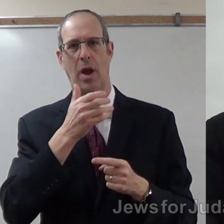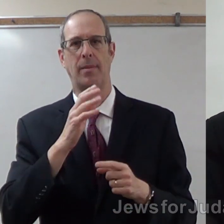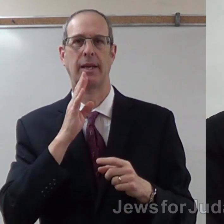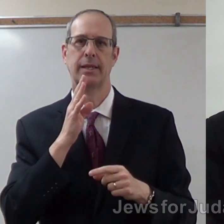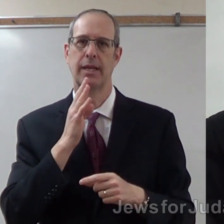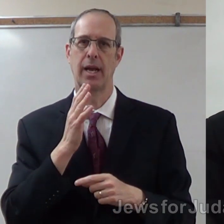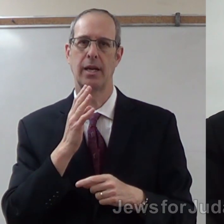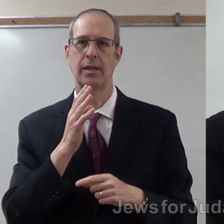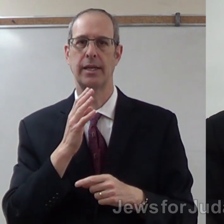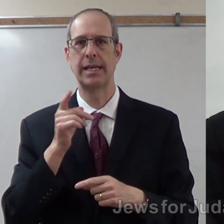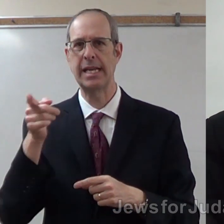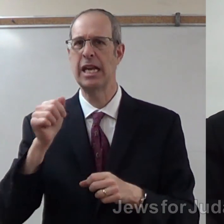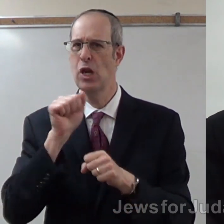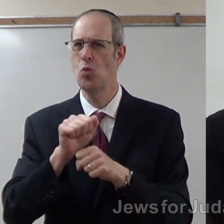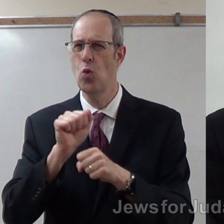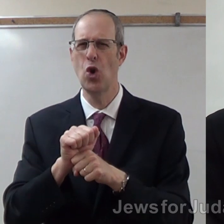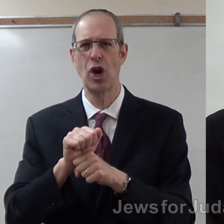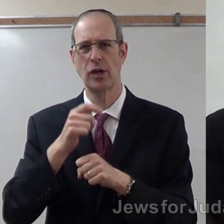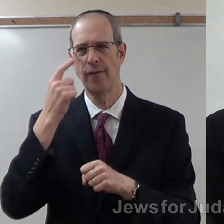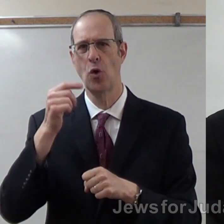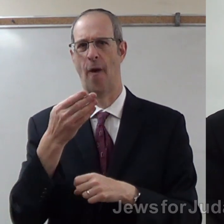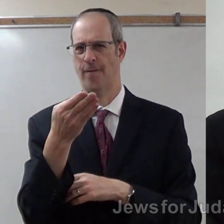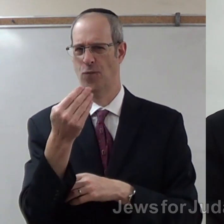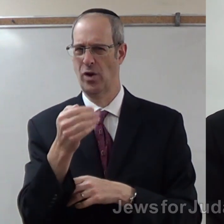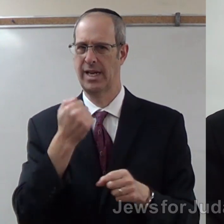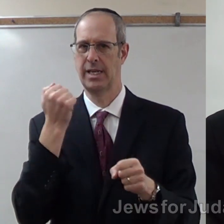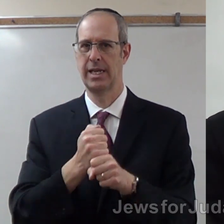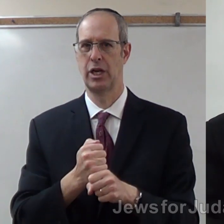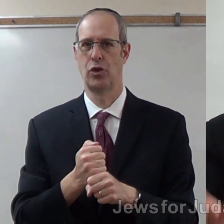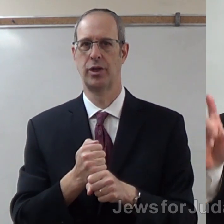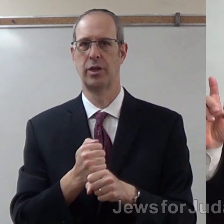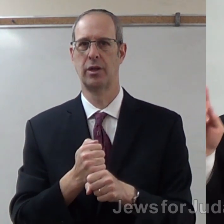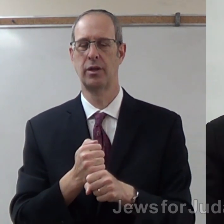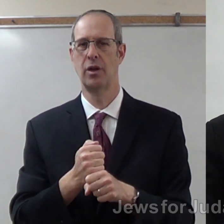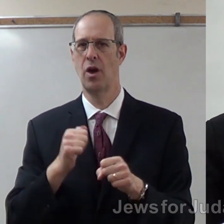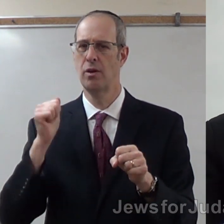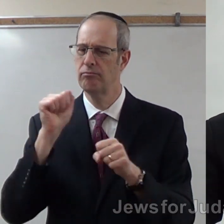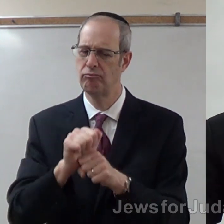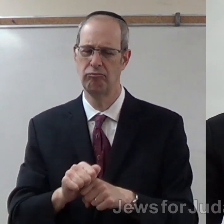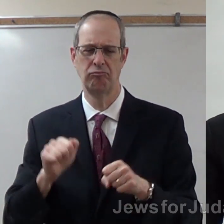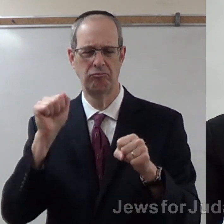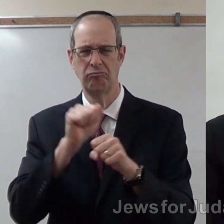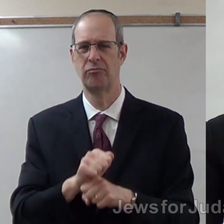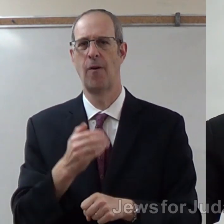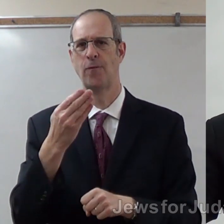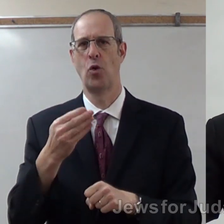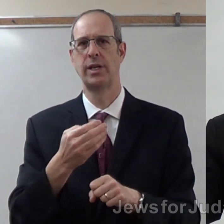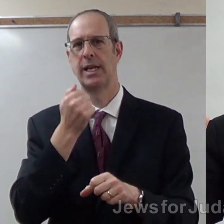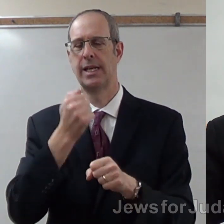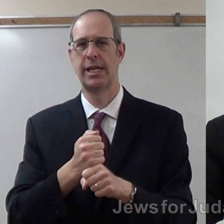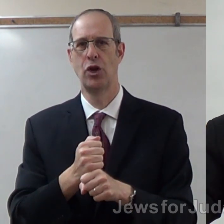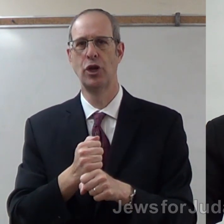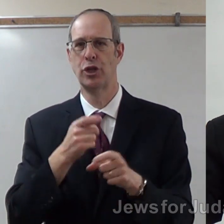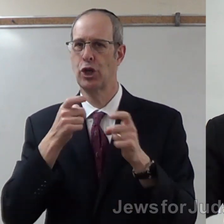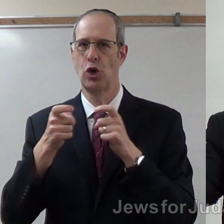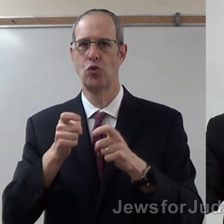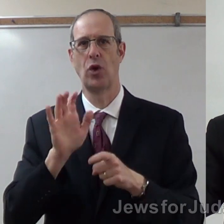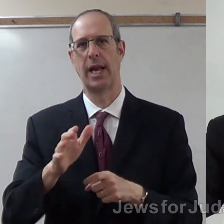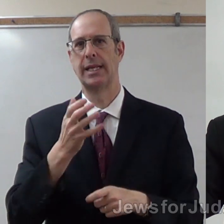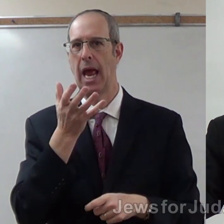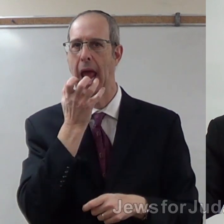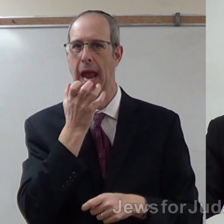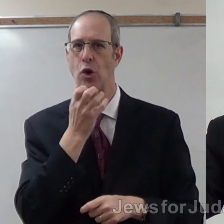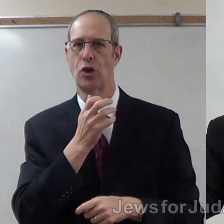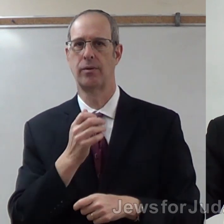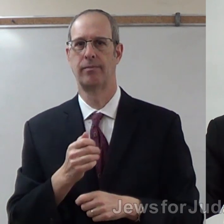said he worked for 14 years. He worked 14 years to control his